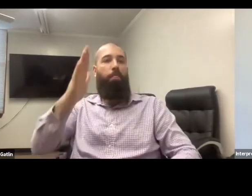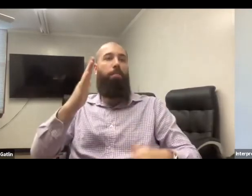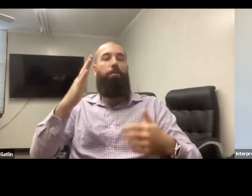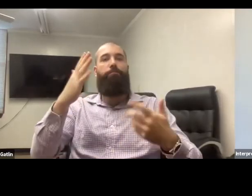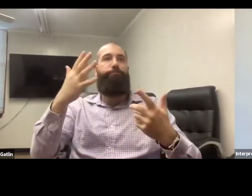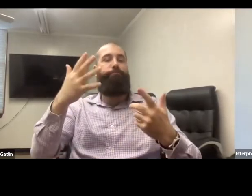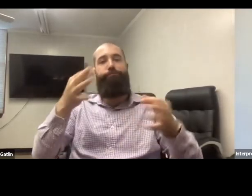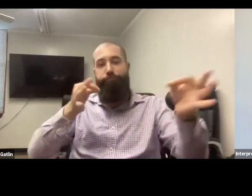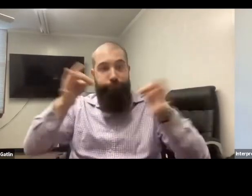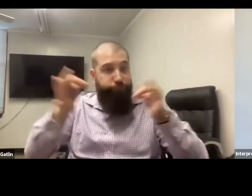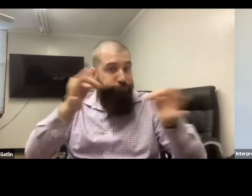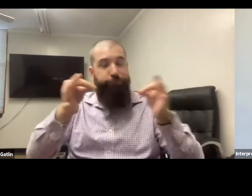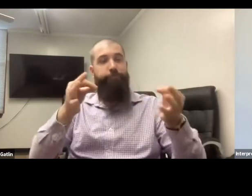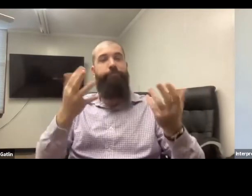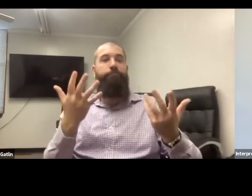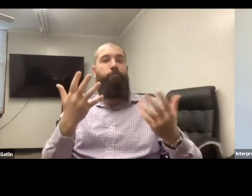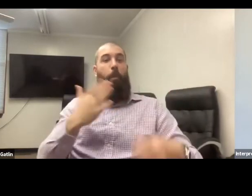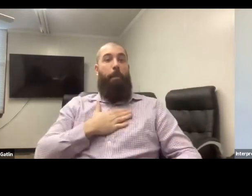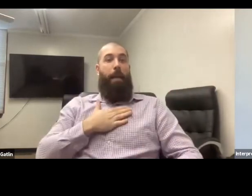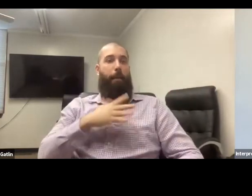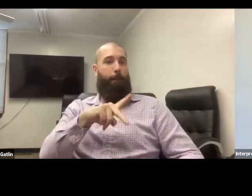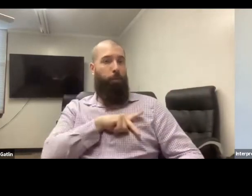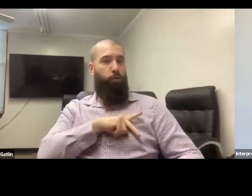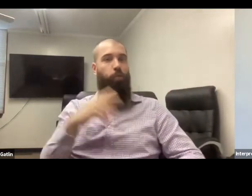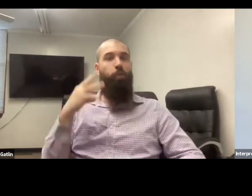And how we advocate,